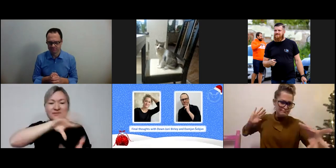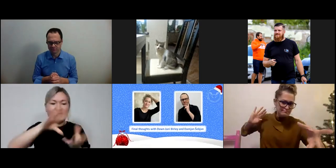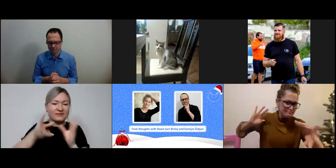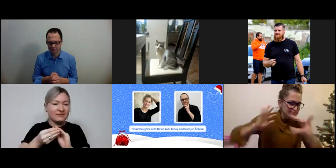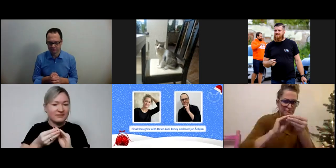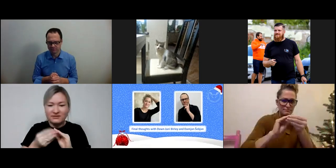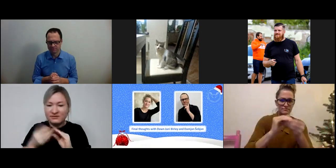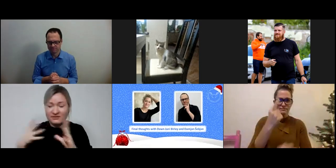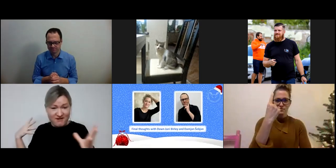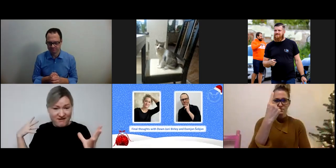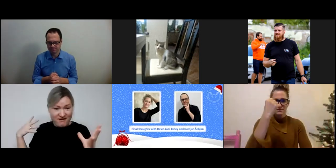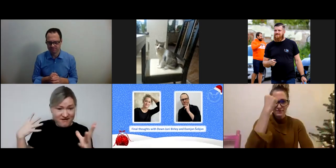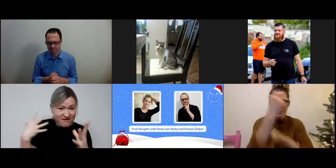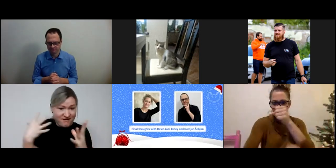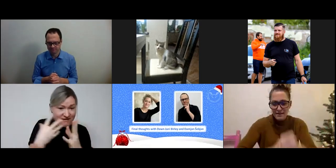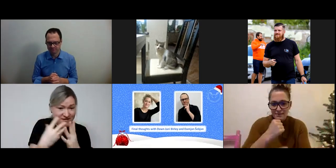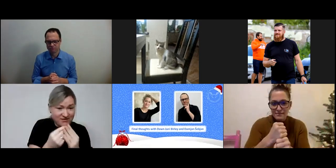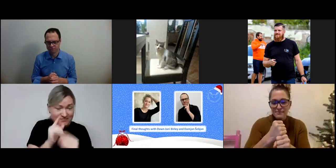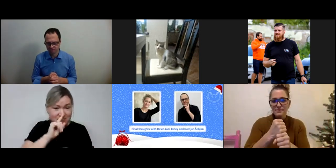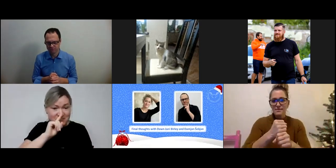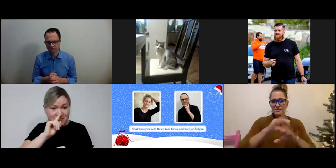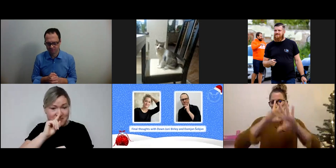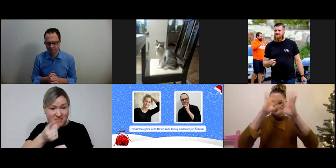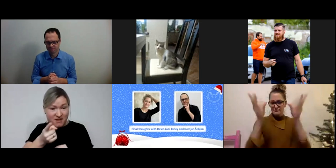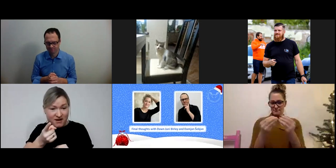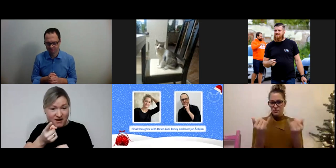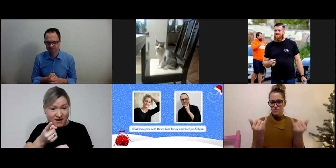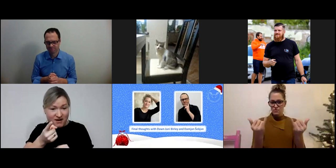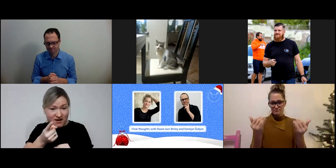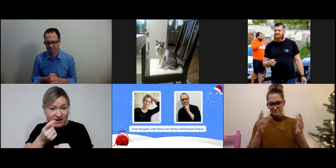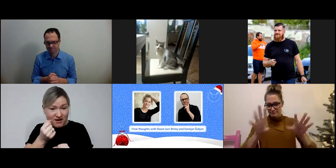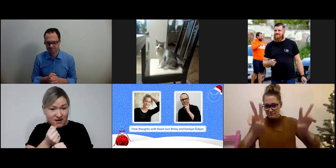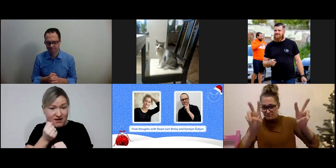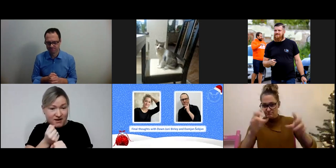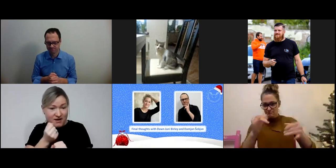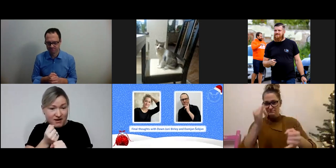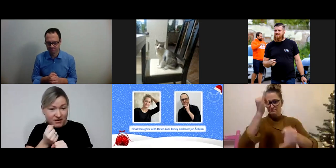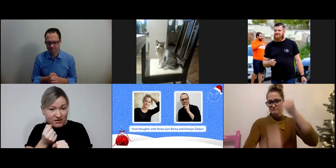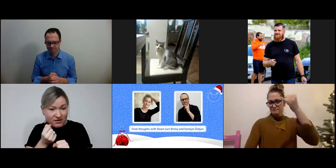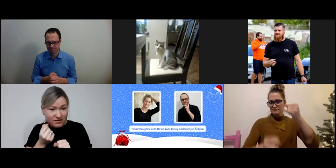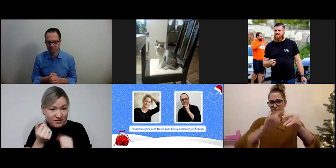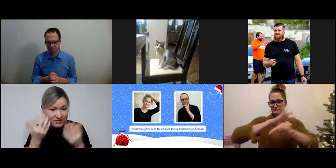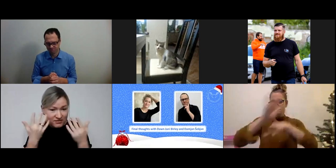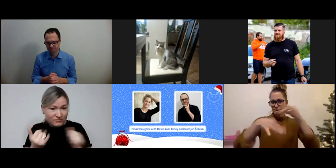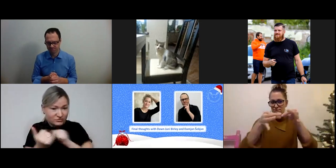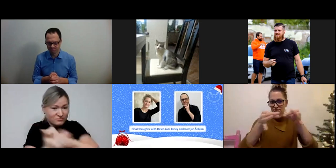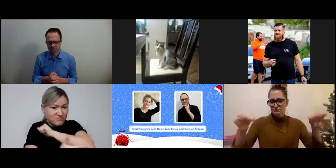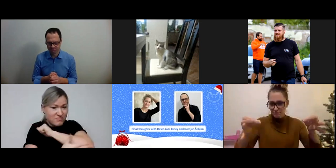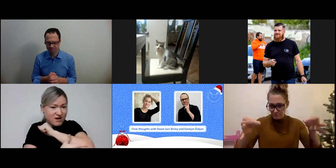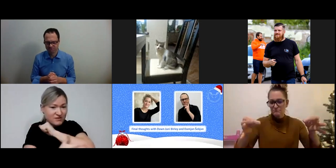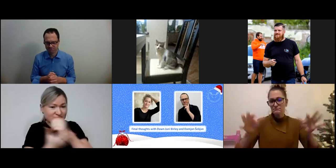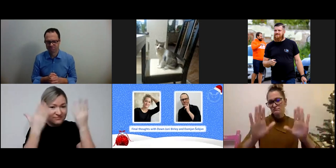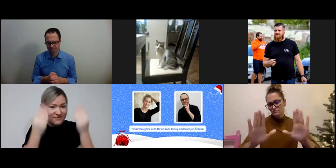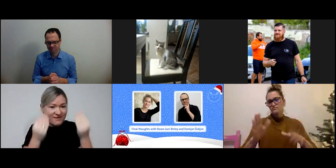project, because you have been working on this for a full year, and